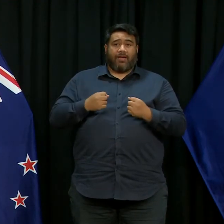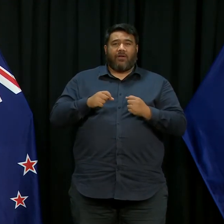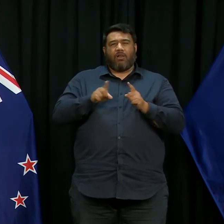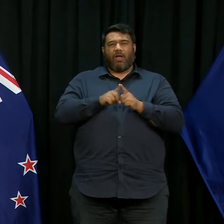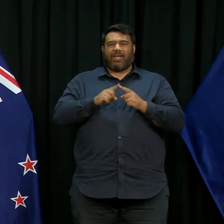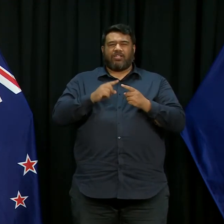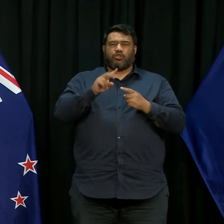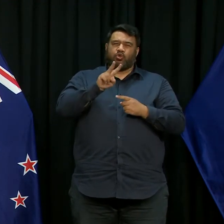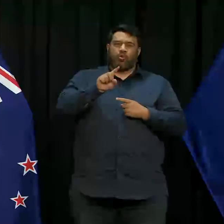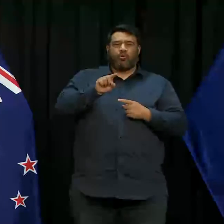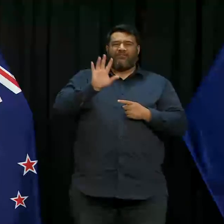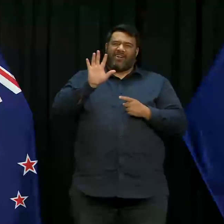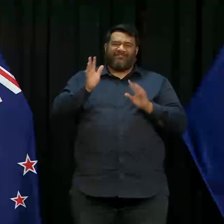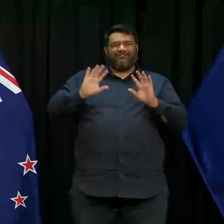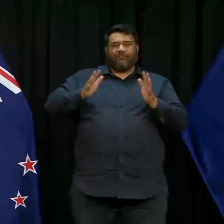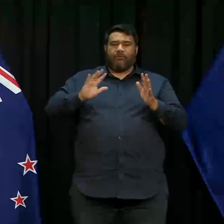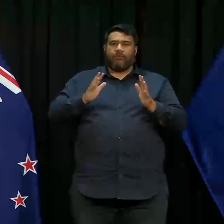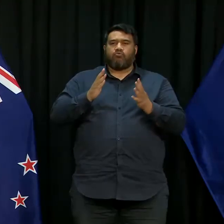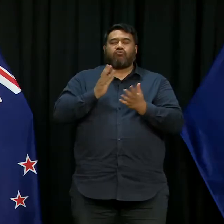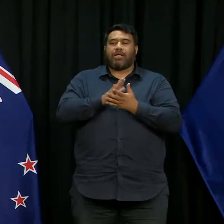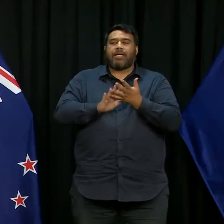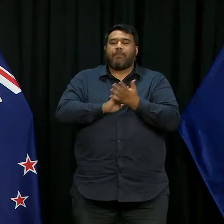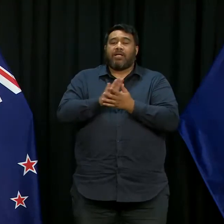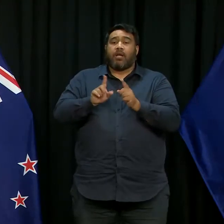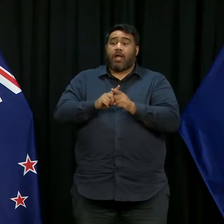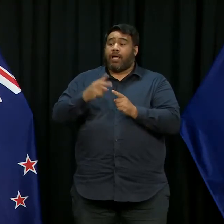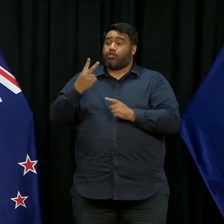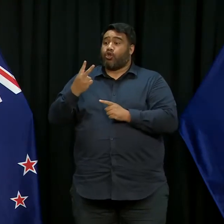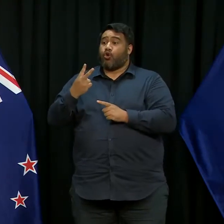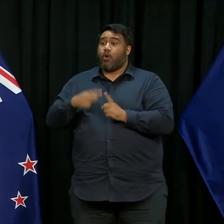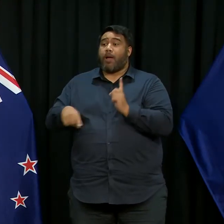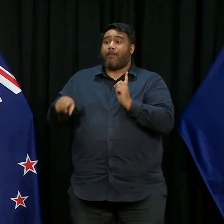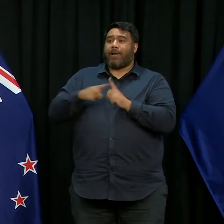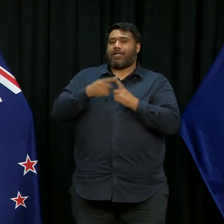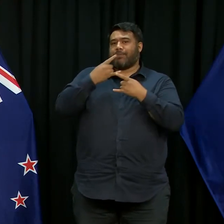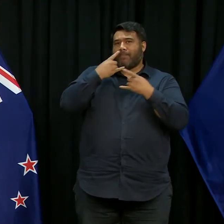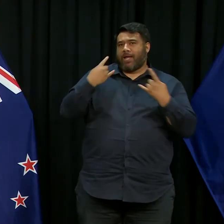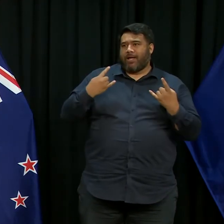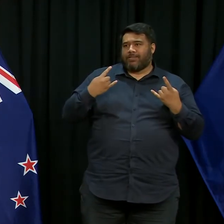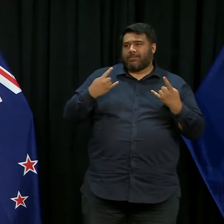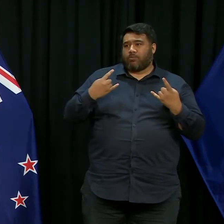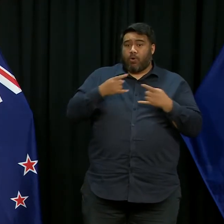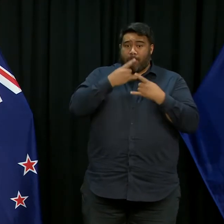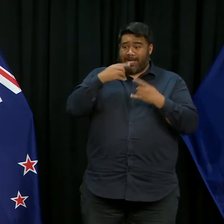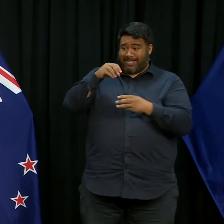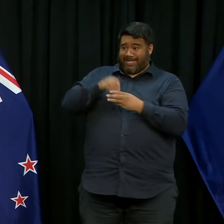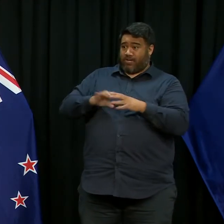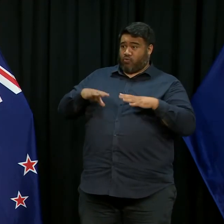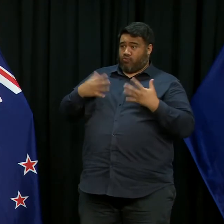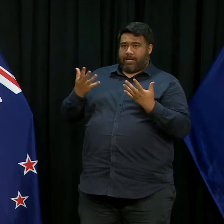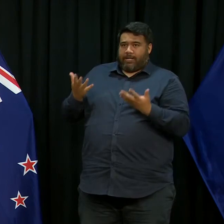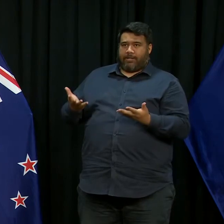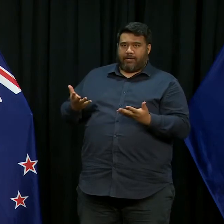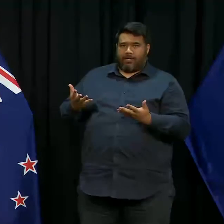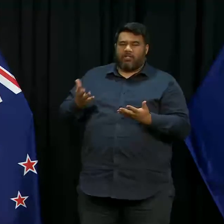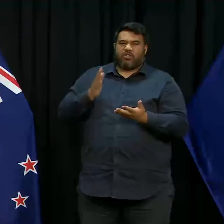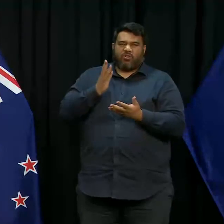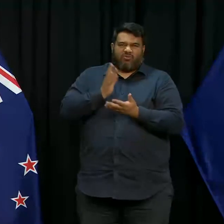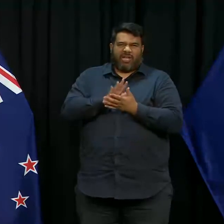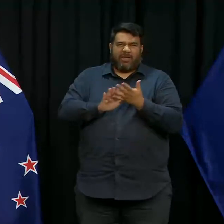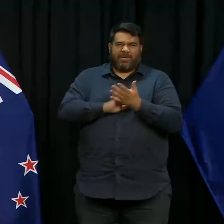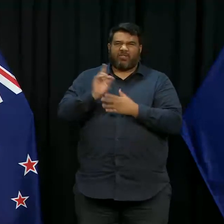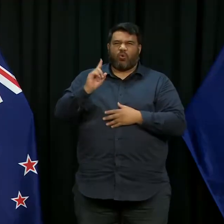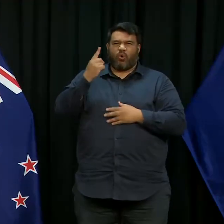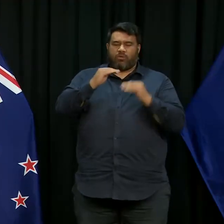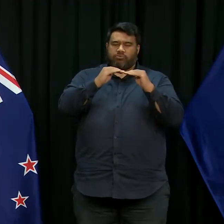2.5, it's often been the addition of something like mask use, which we've now added in the orders already. So now in Auckland, we are